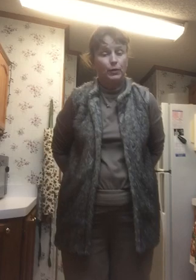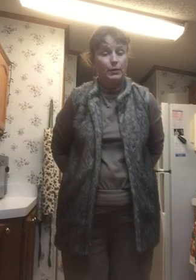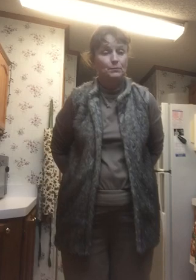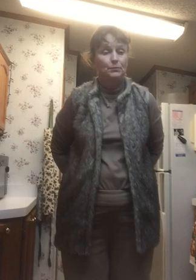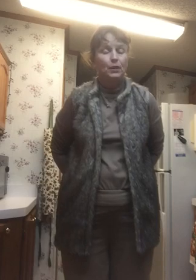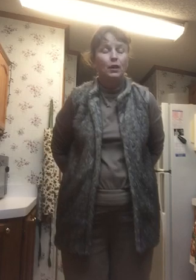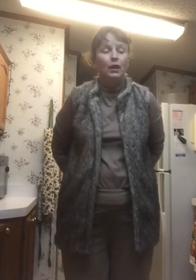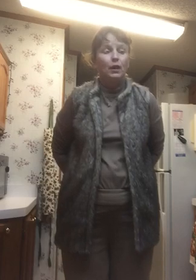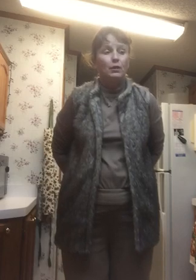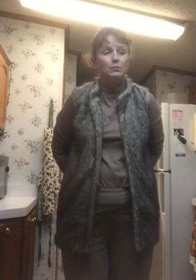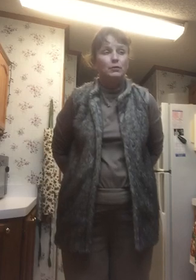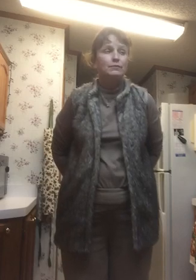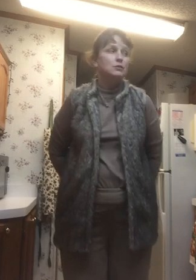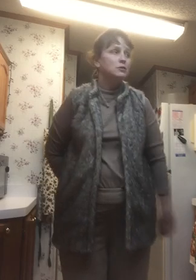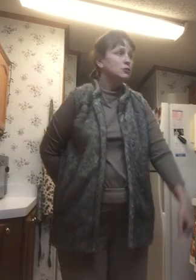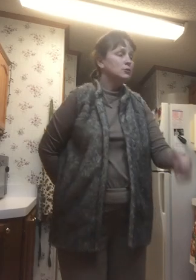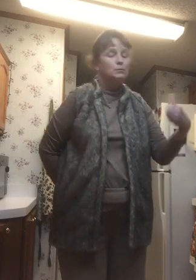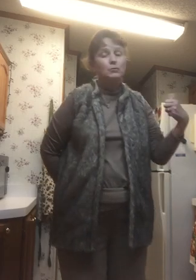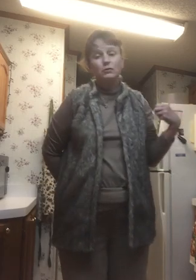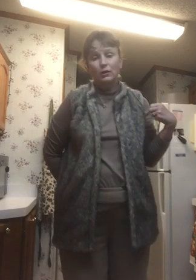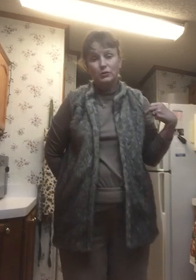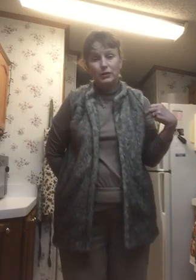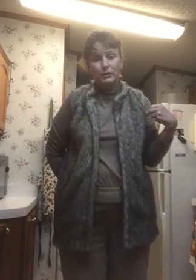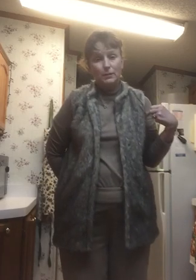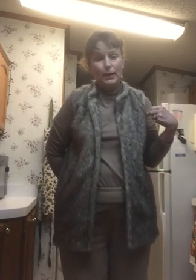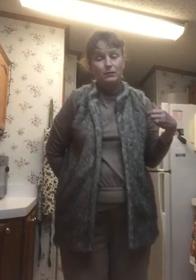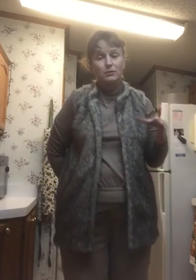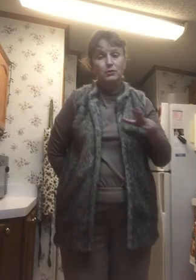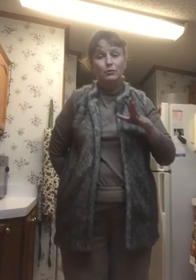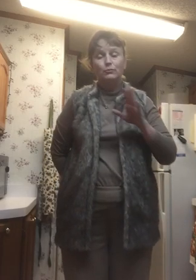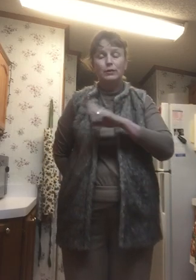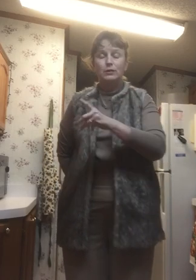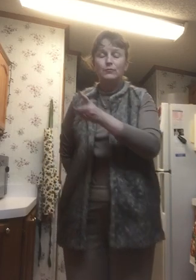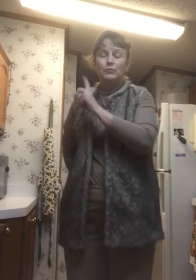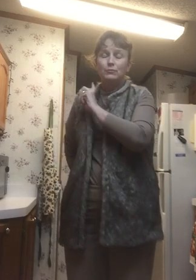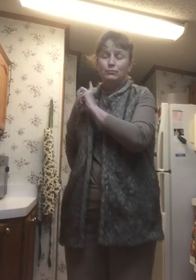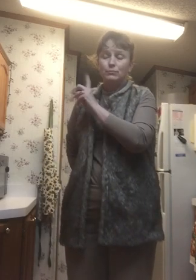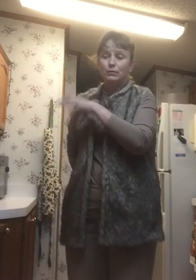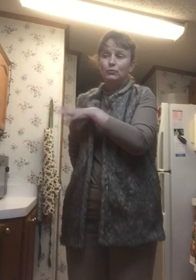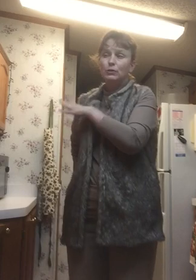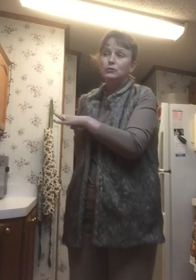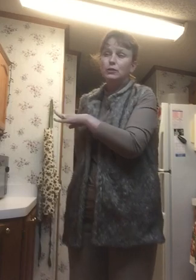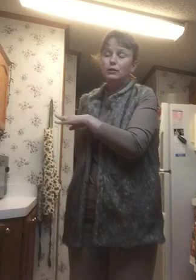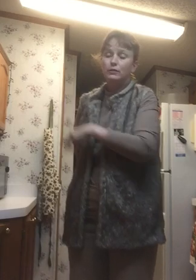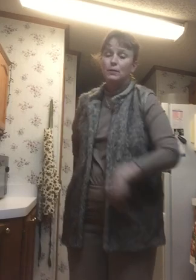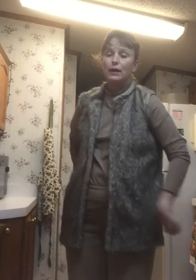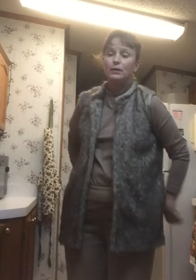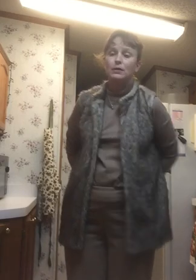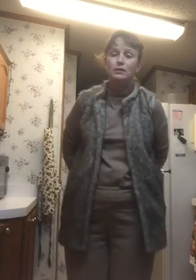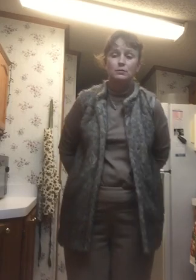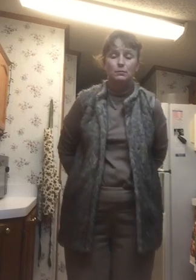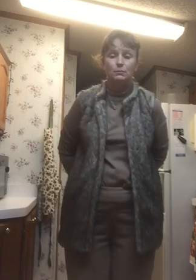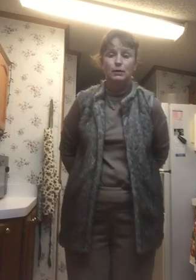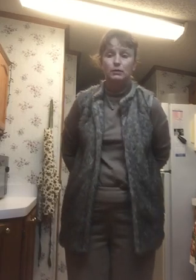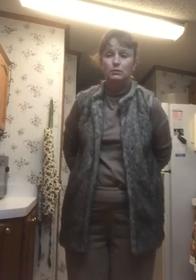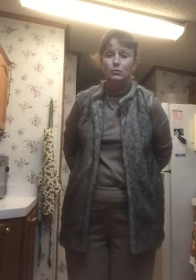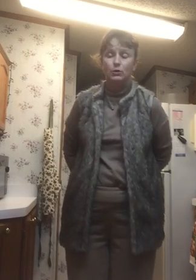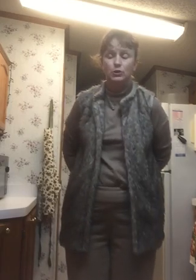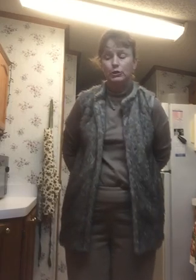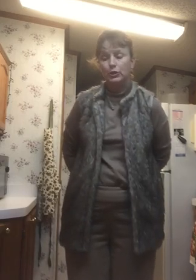okay? You'll have to excuse, I'm doing laundry in the back, so that the noise you hear in the back is my washer and